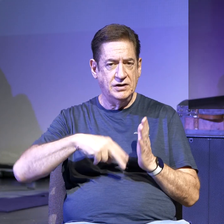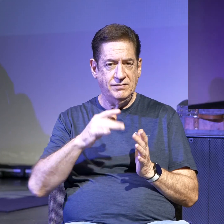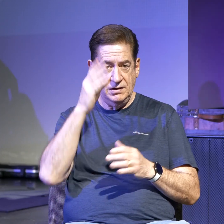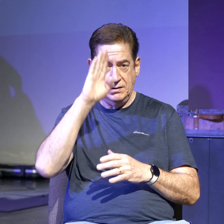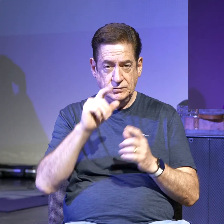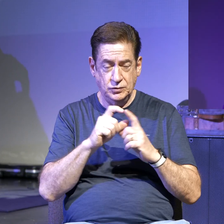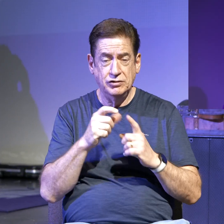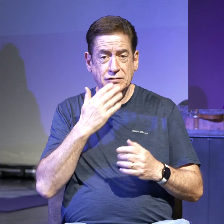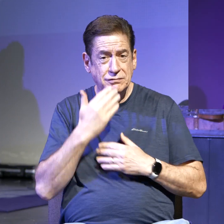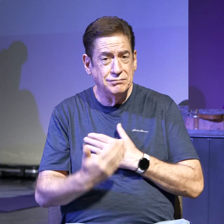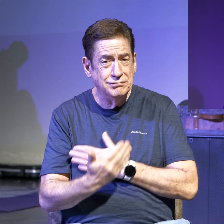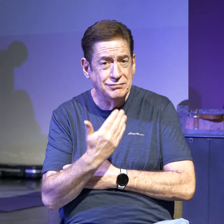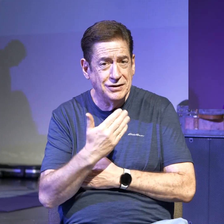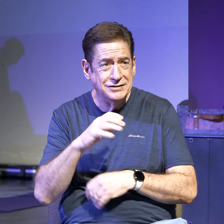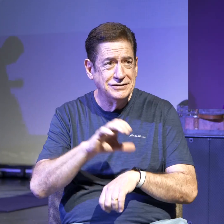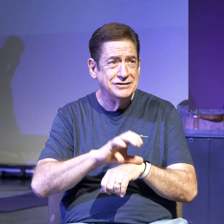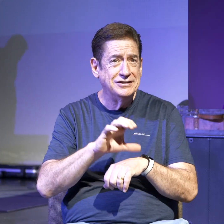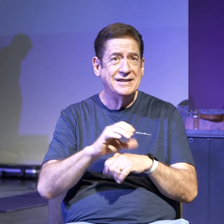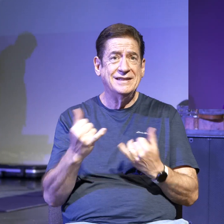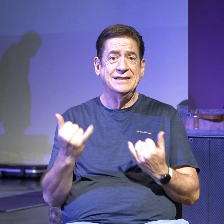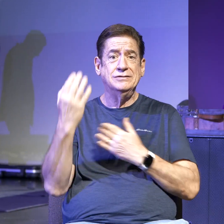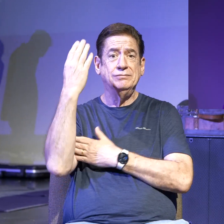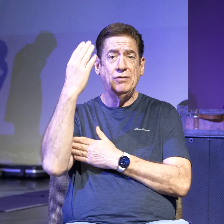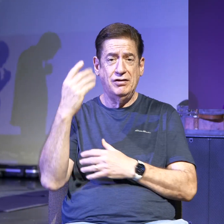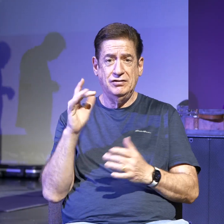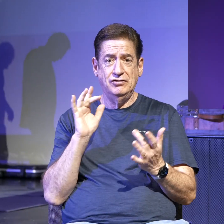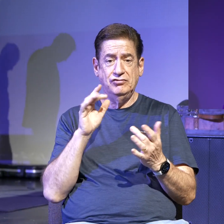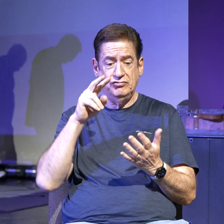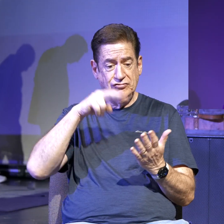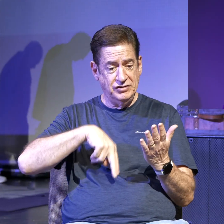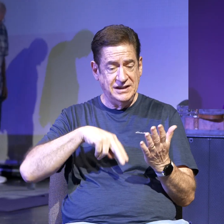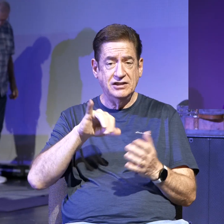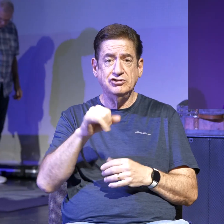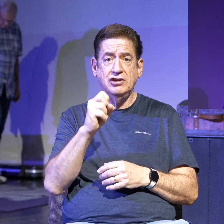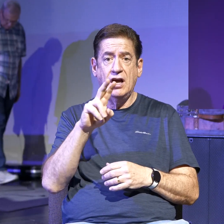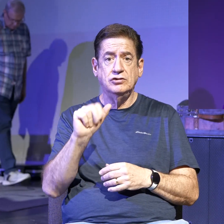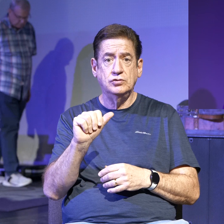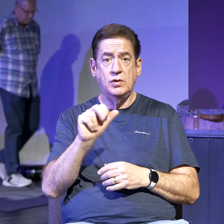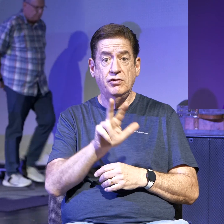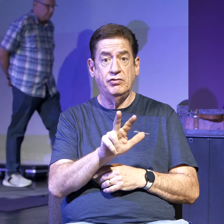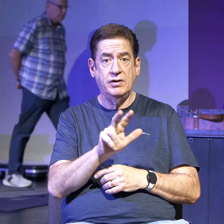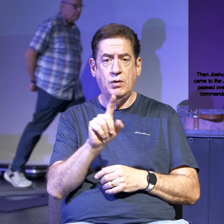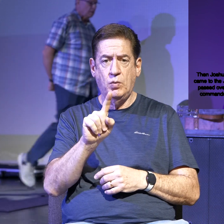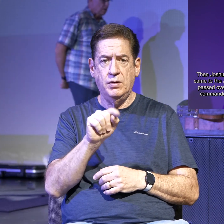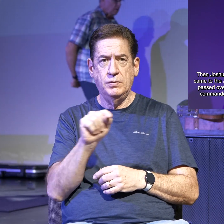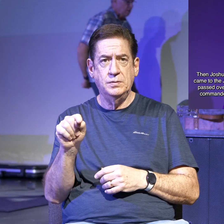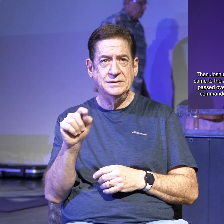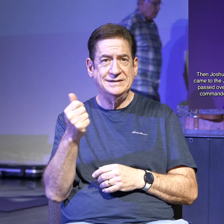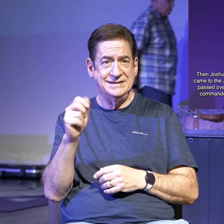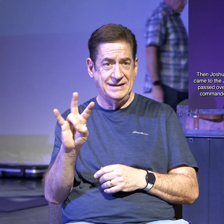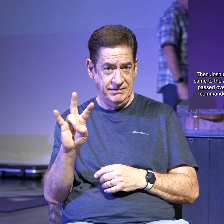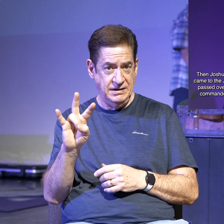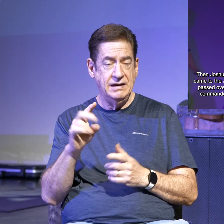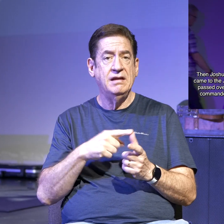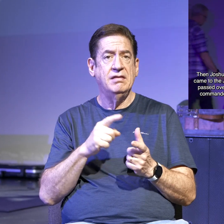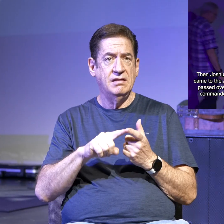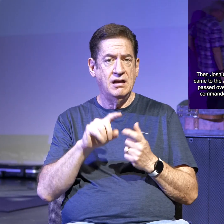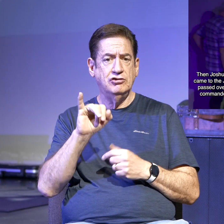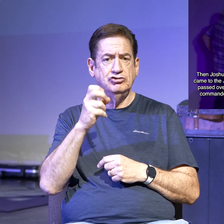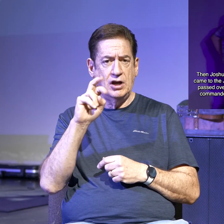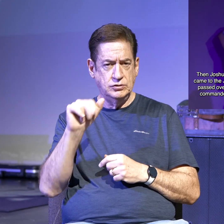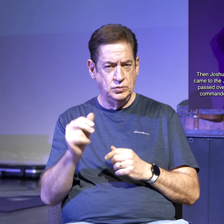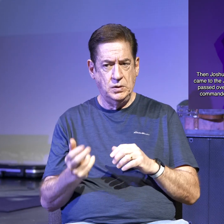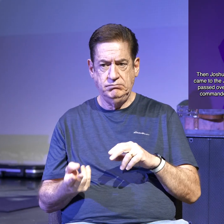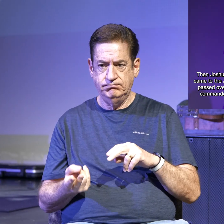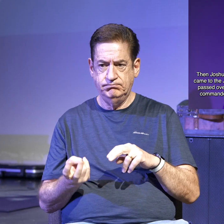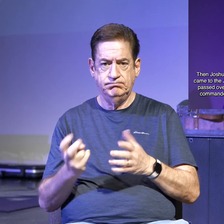Good morning, church. This morning we get to read Joshua 3, 1 through 17. Then Joshua rose early